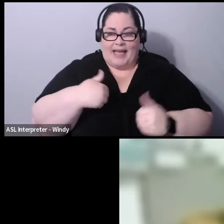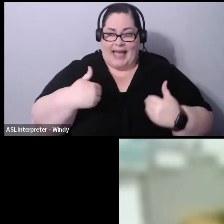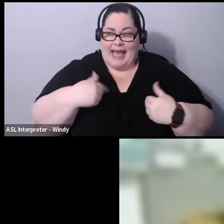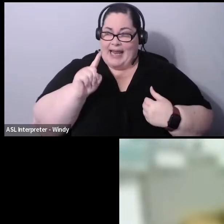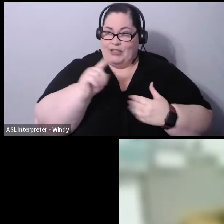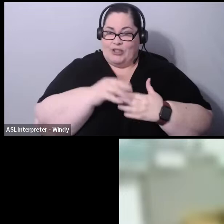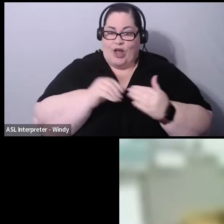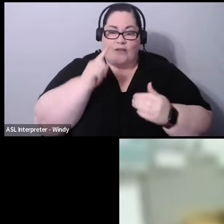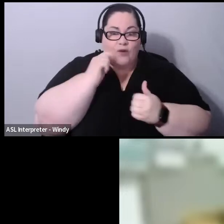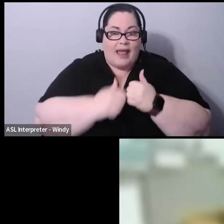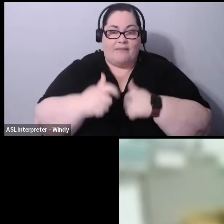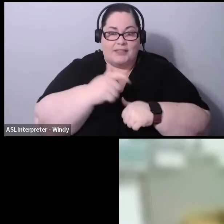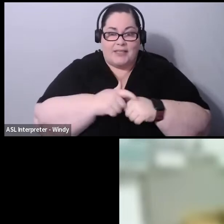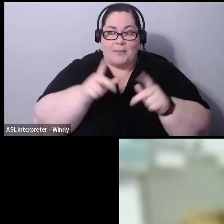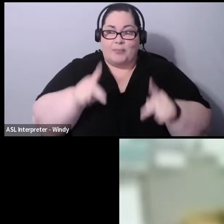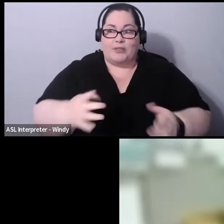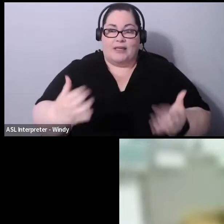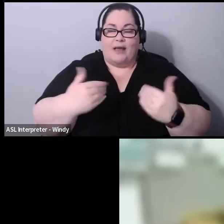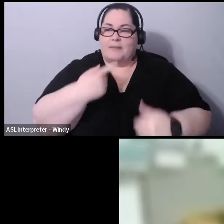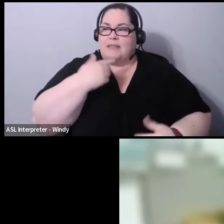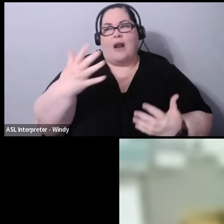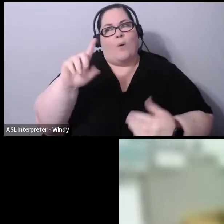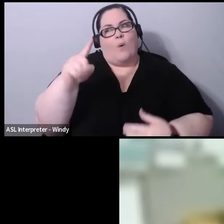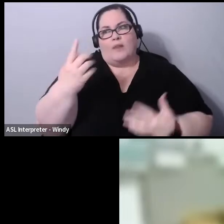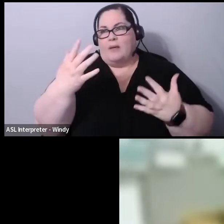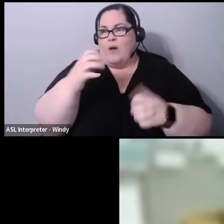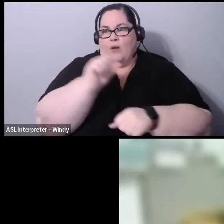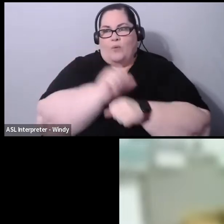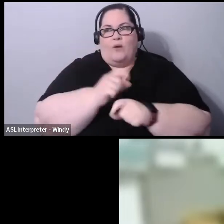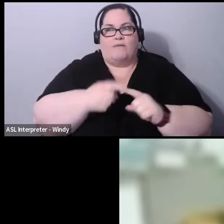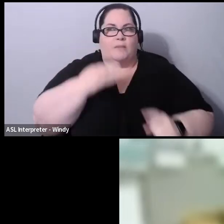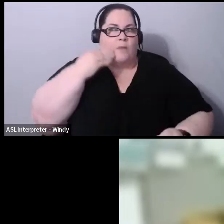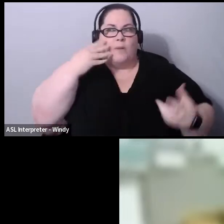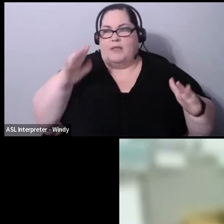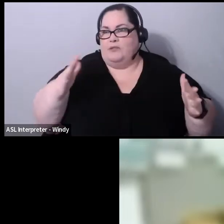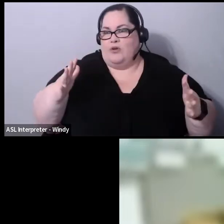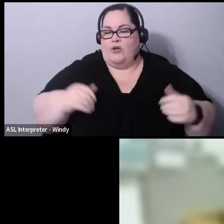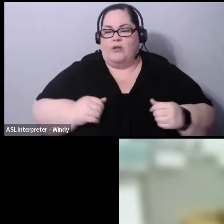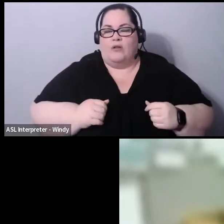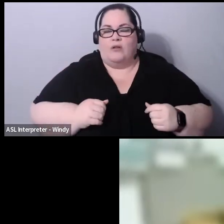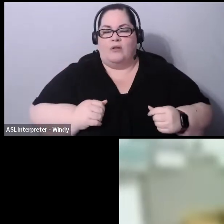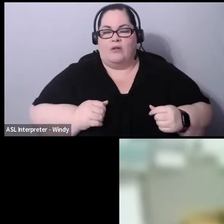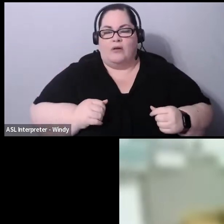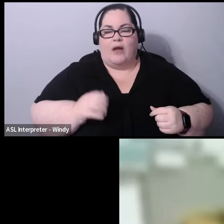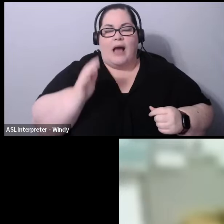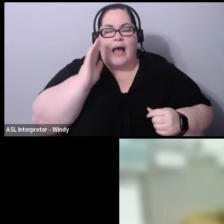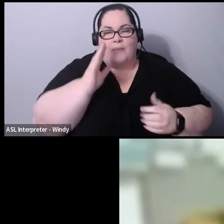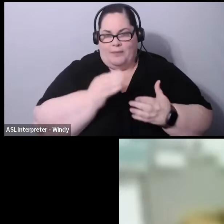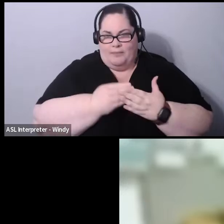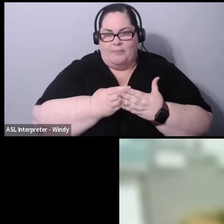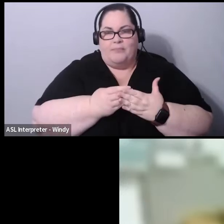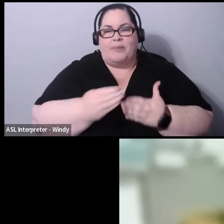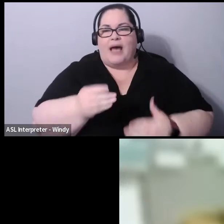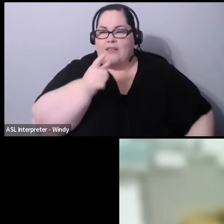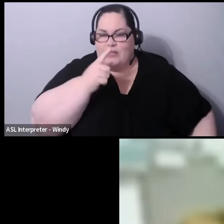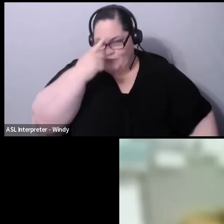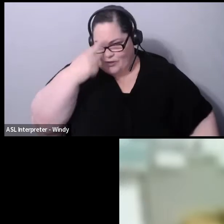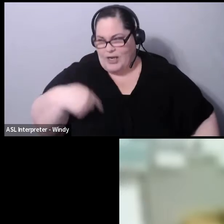me and said, oh, I'm only interested in a work from home job, I'll be buying all of us lunch for the rest of the